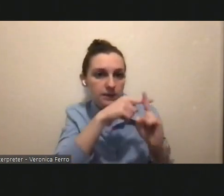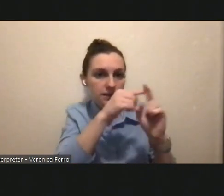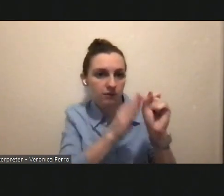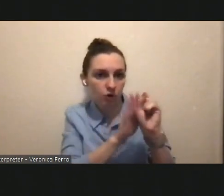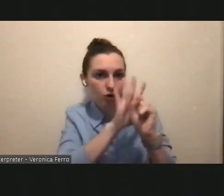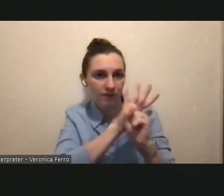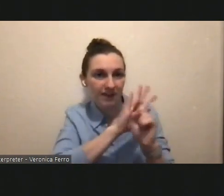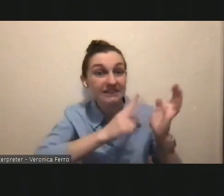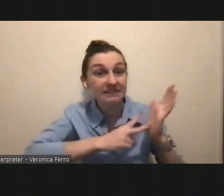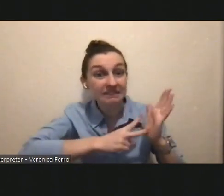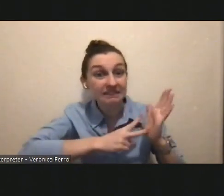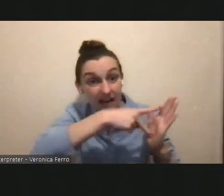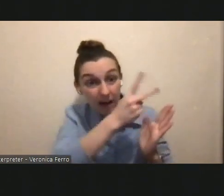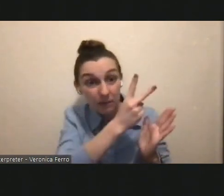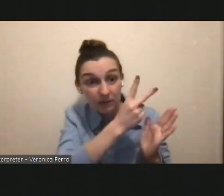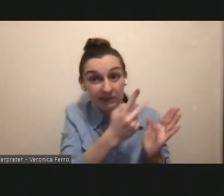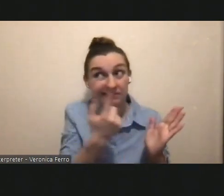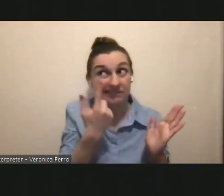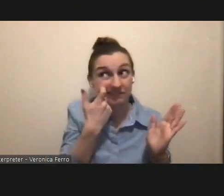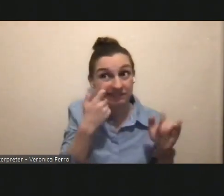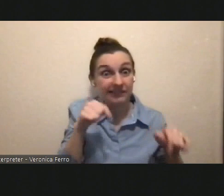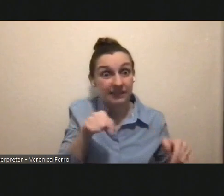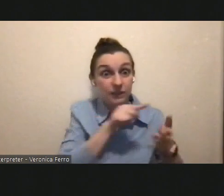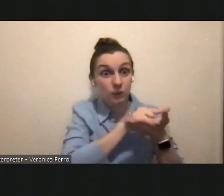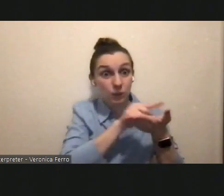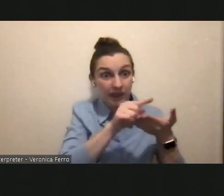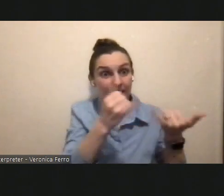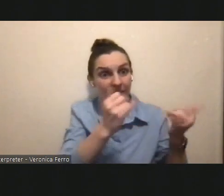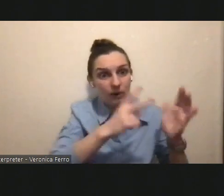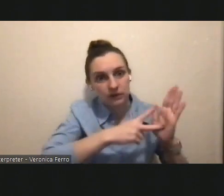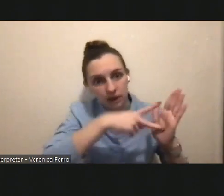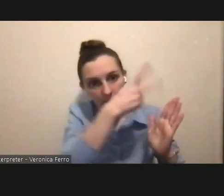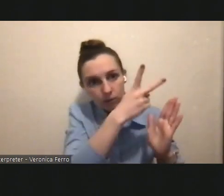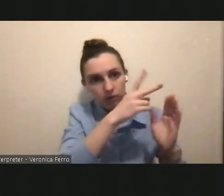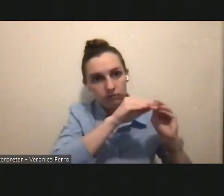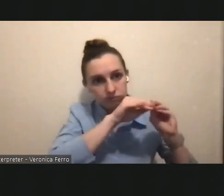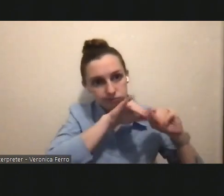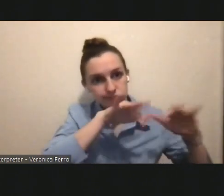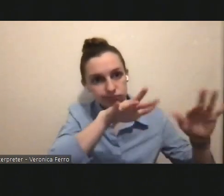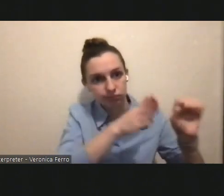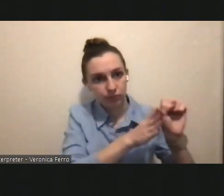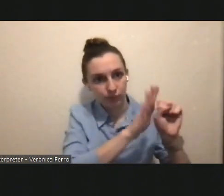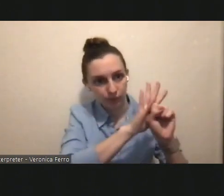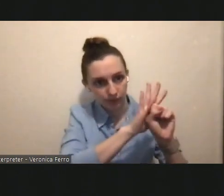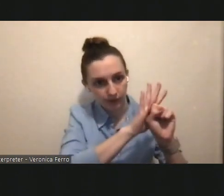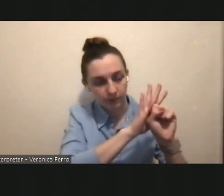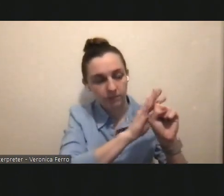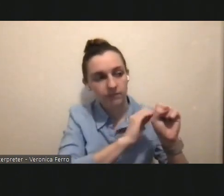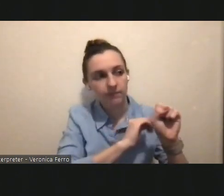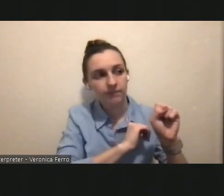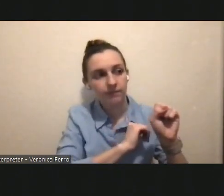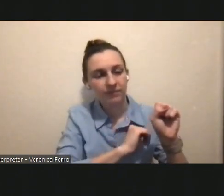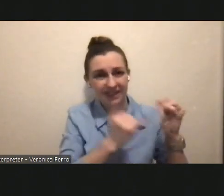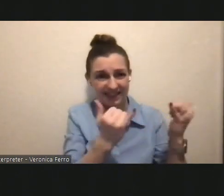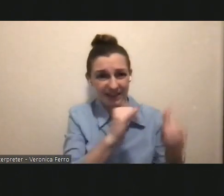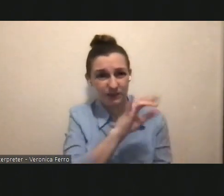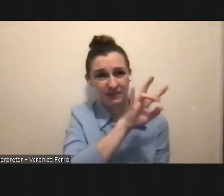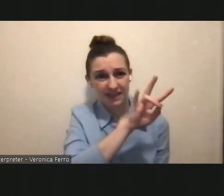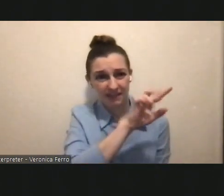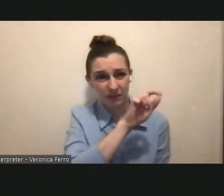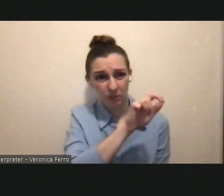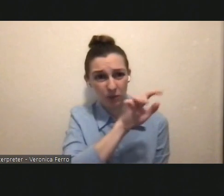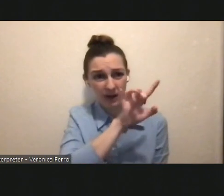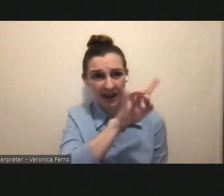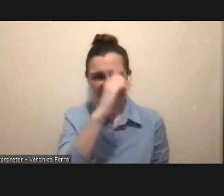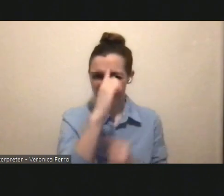doubled just this week, and to 7.8. And I think most of those cases are